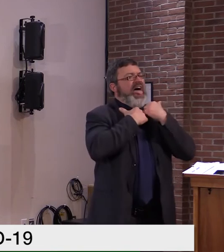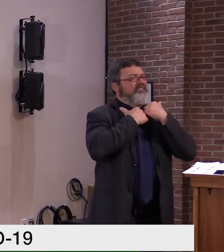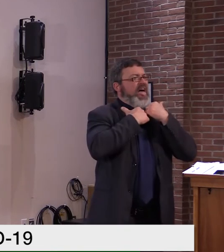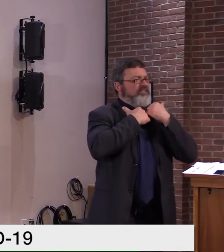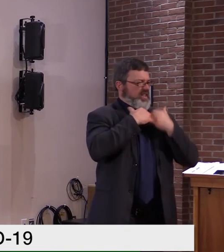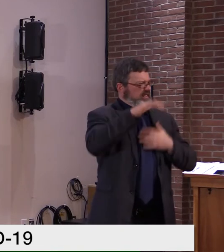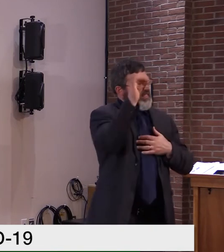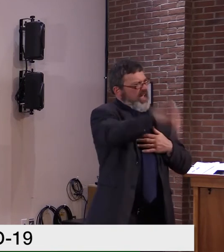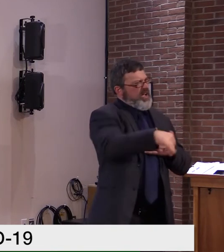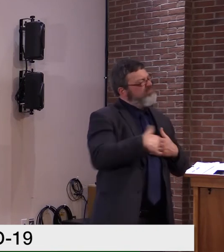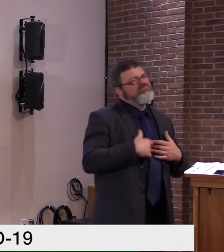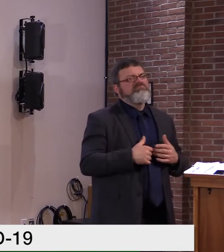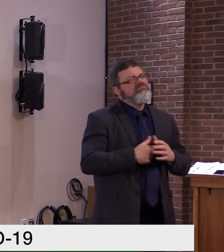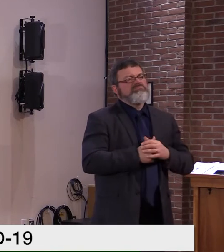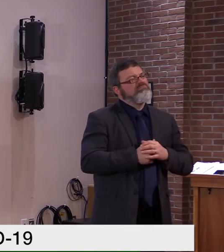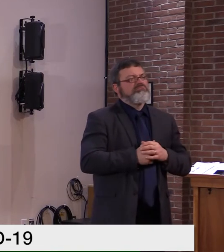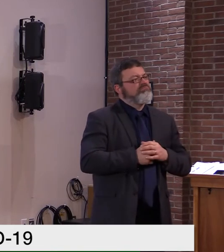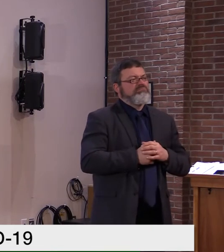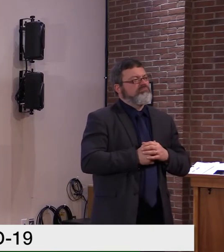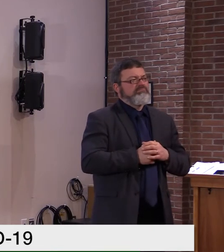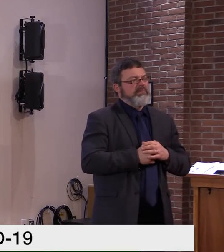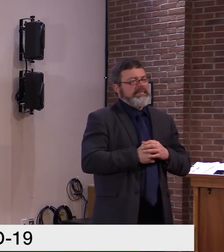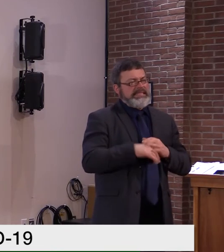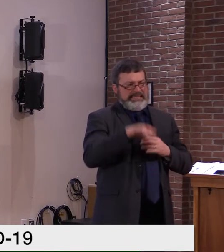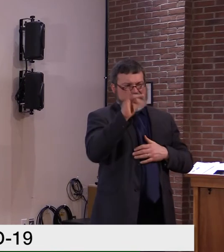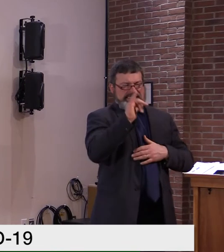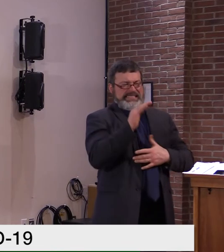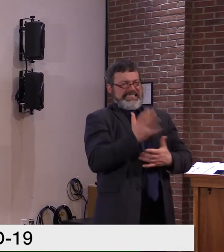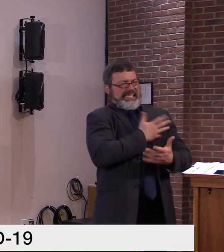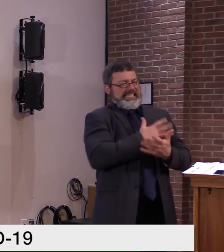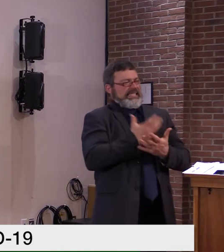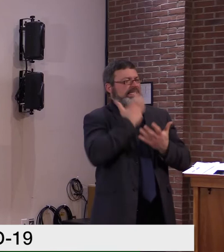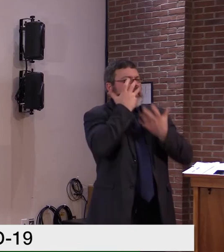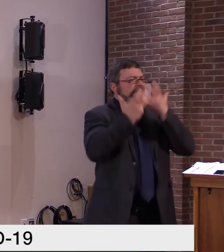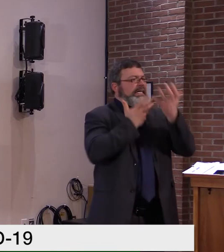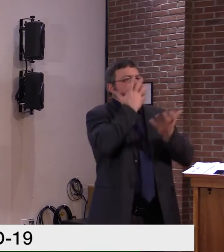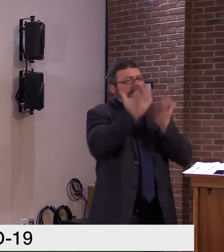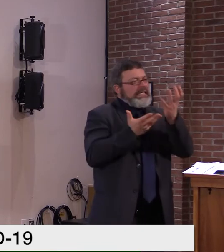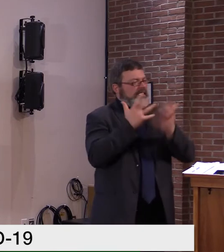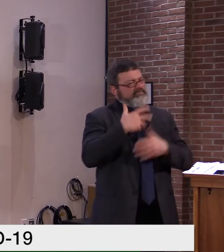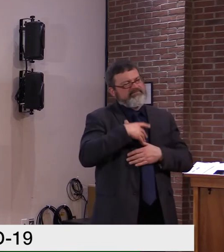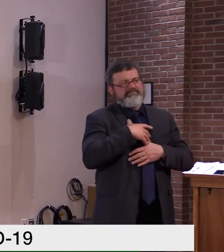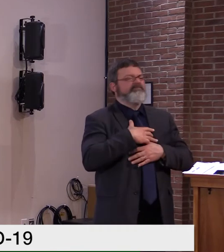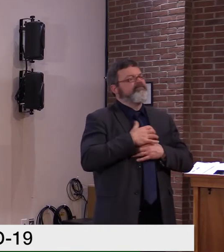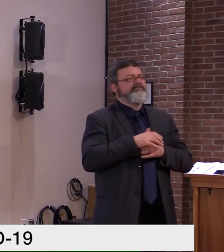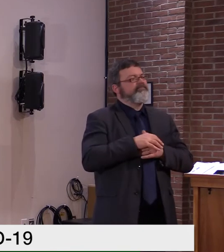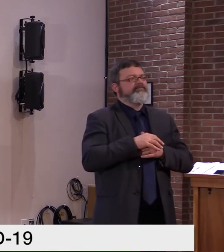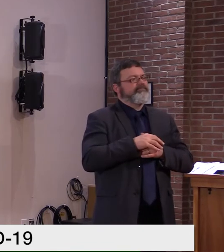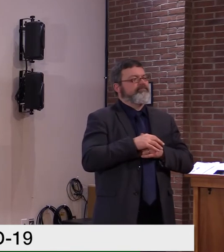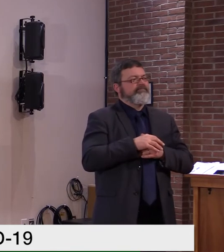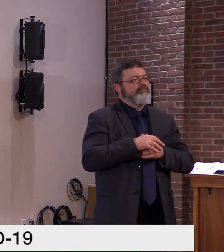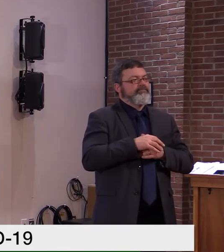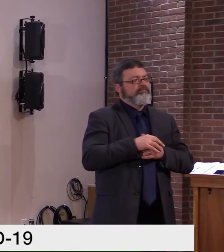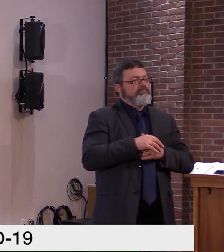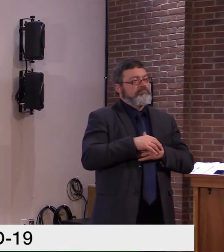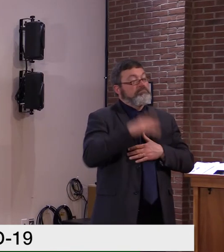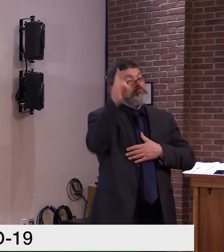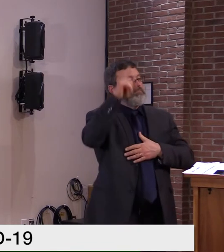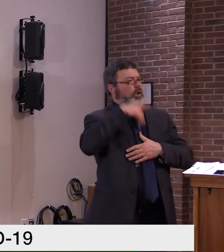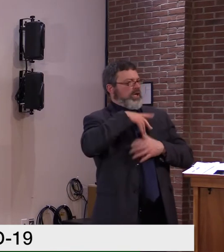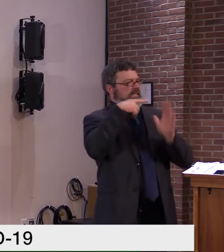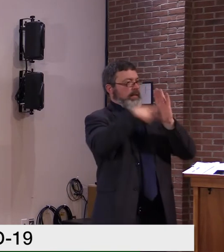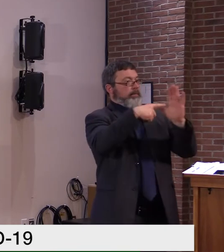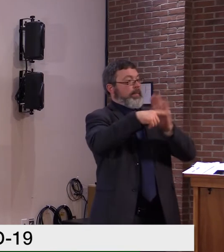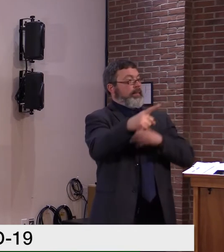of Washington have a high infection rate from a choir practice that happened. But